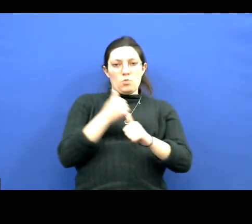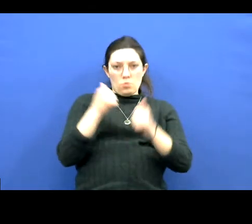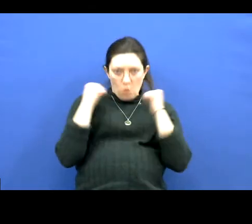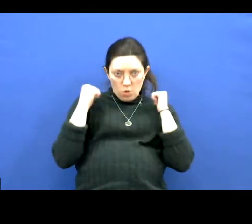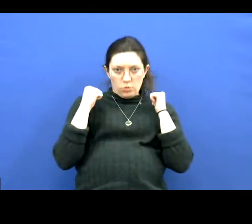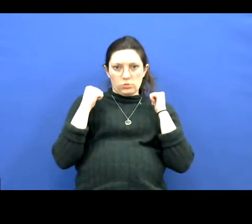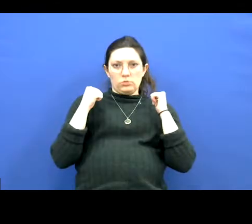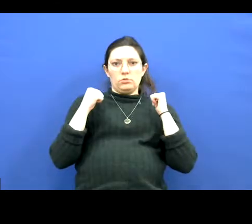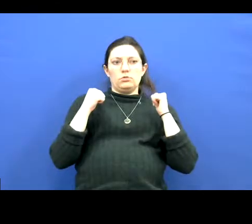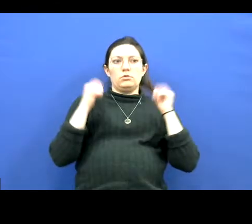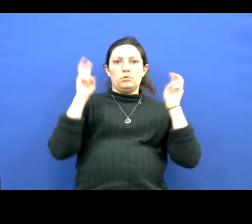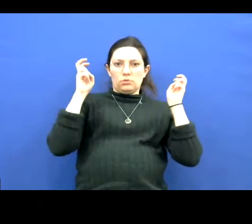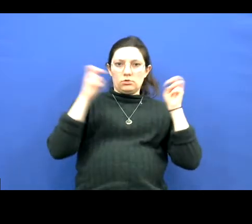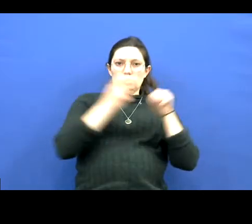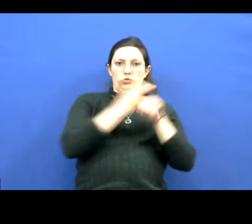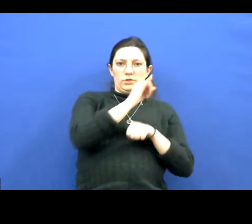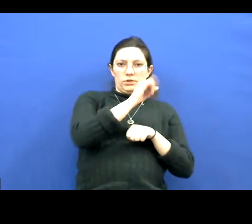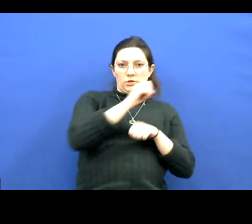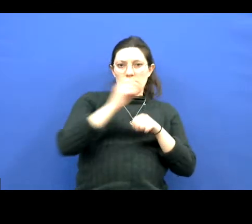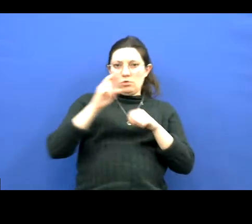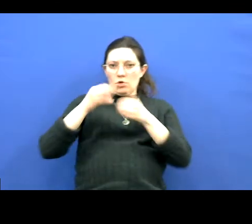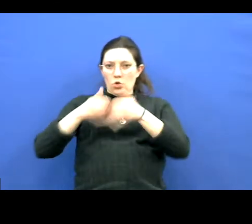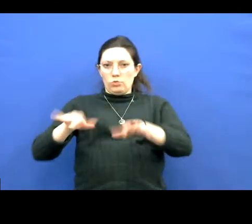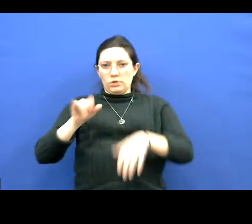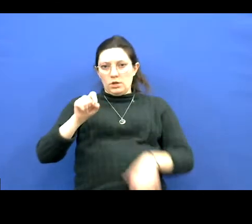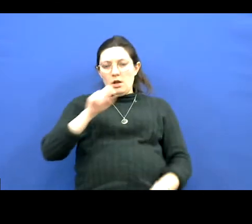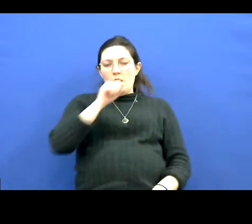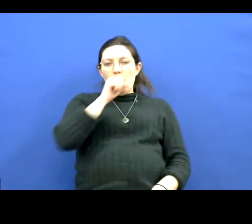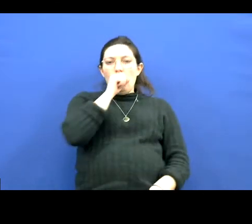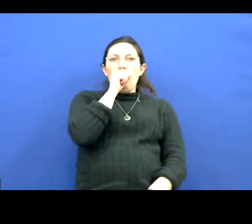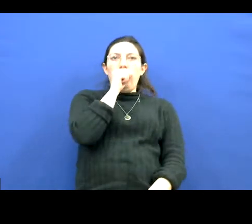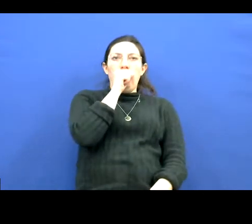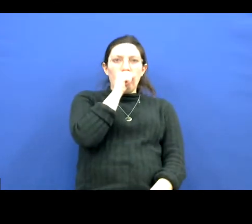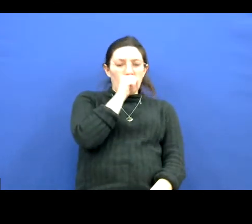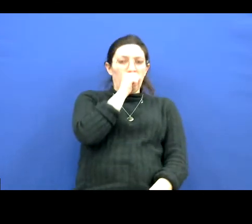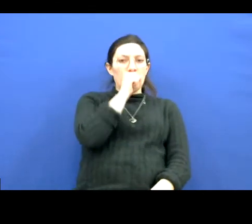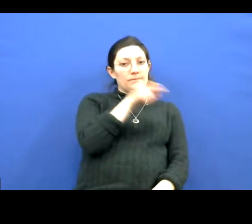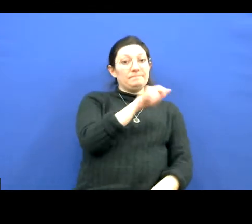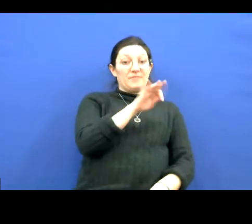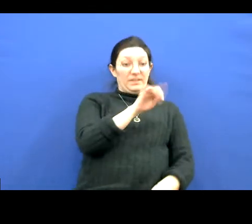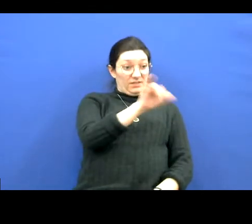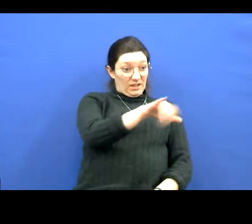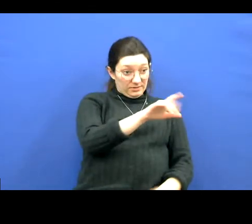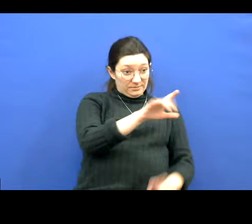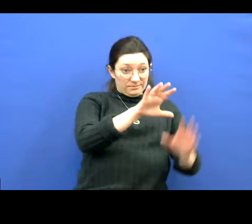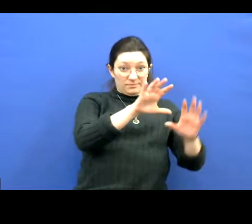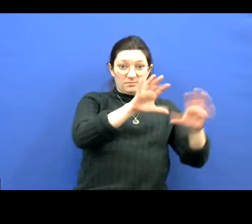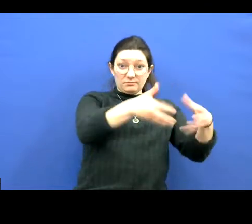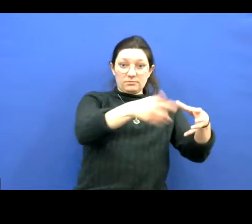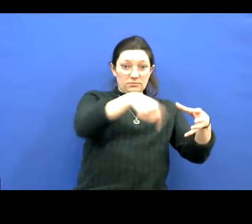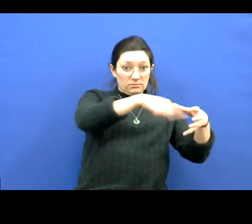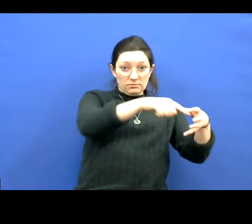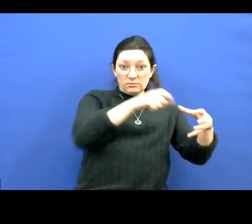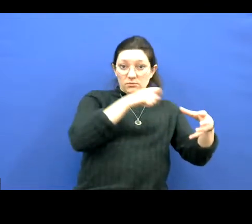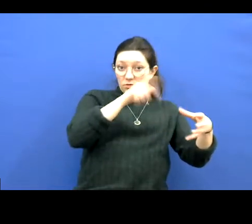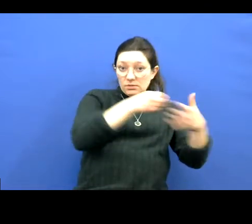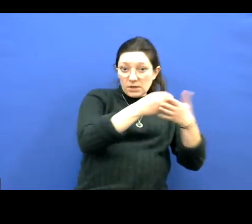it. If they don't need the money, we don't spend it, it gets returned to the